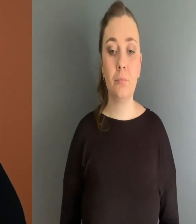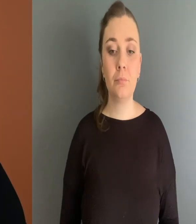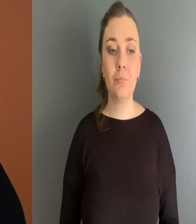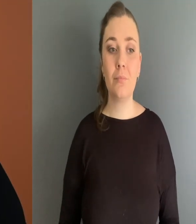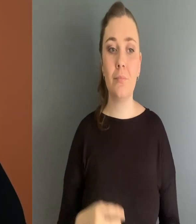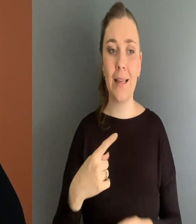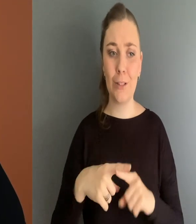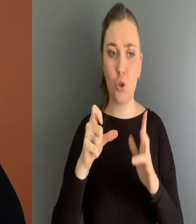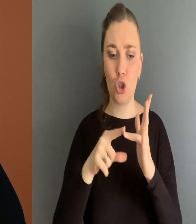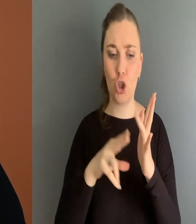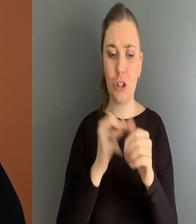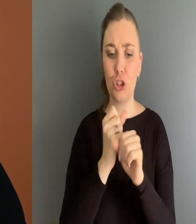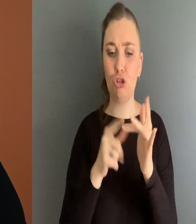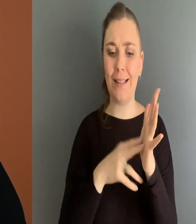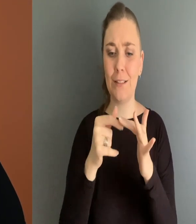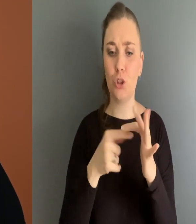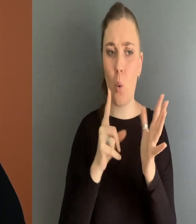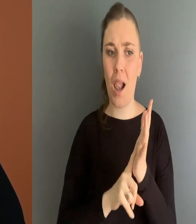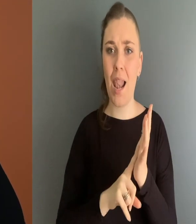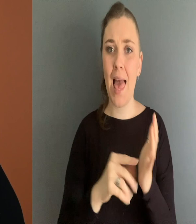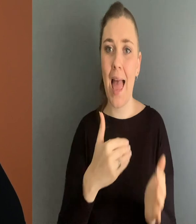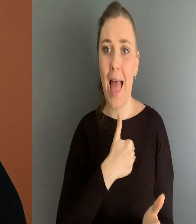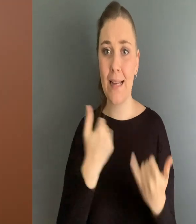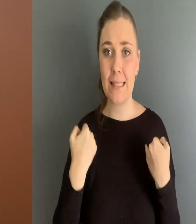congenital heart disease